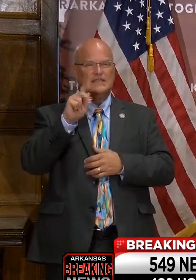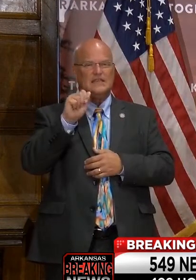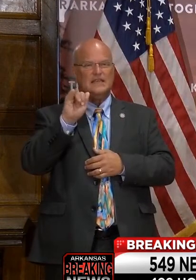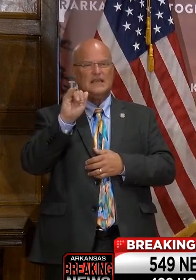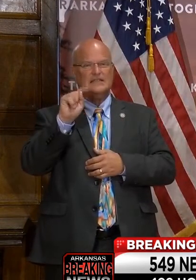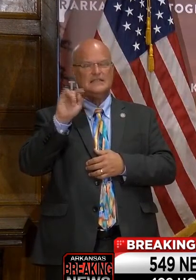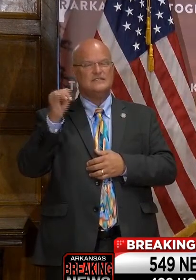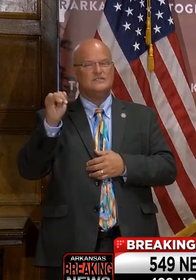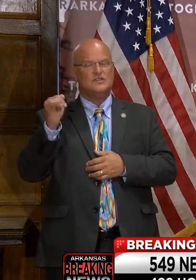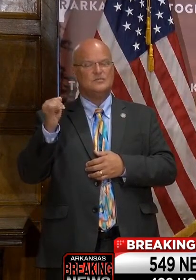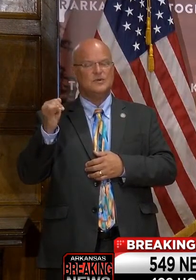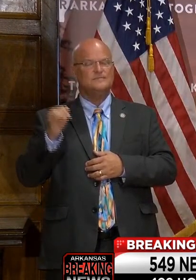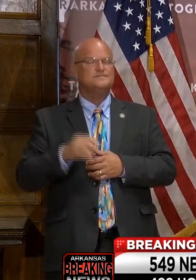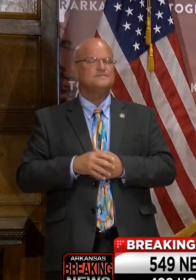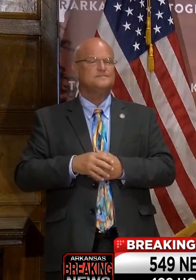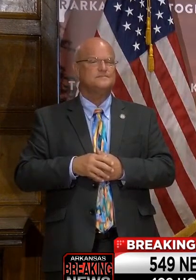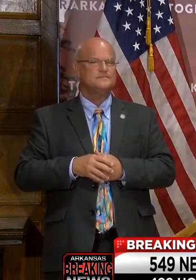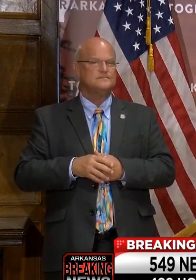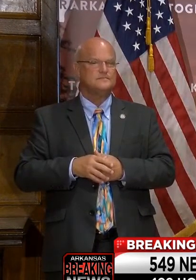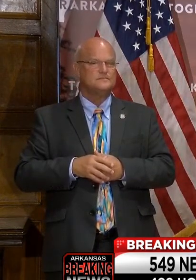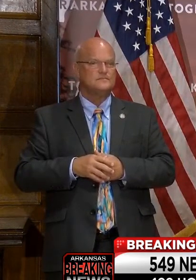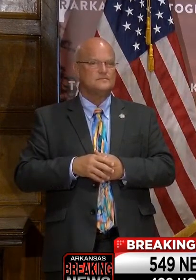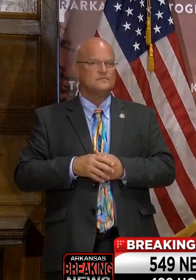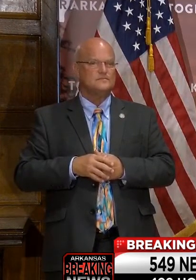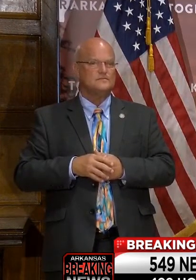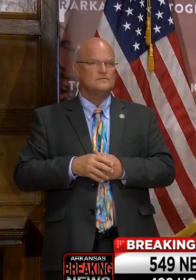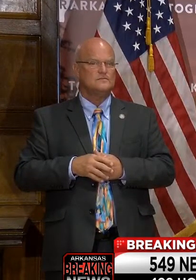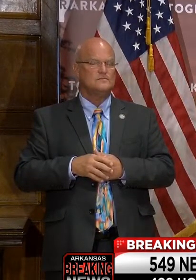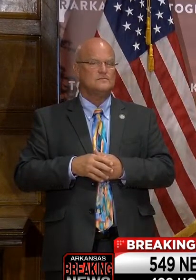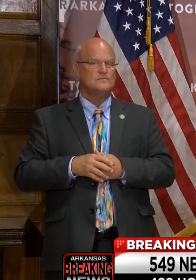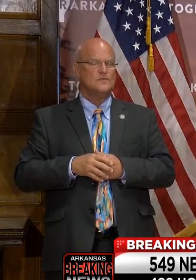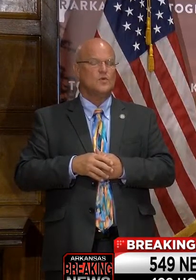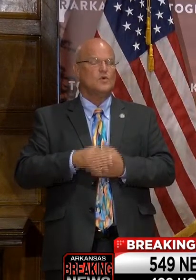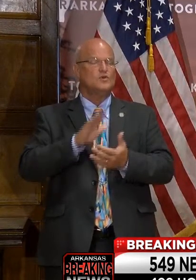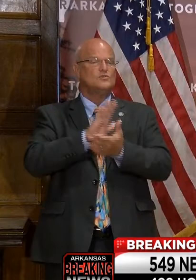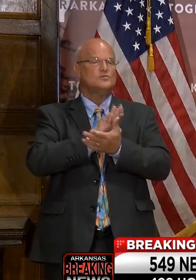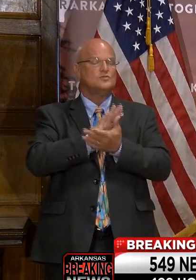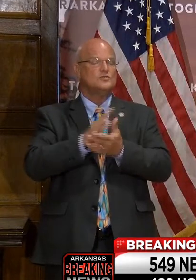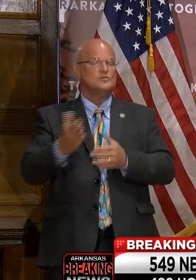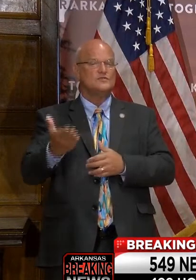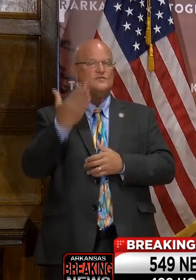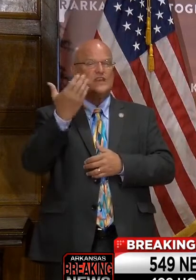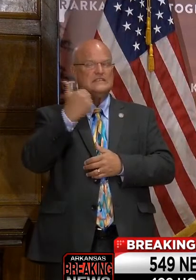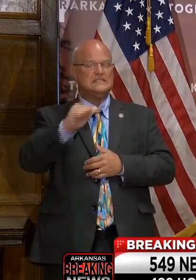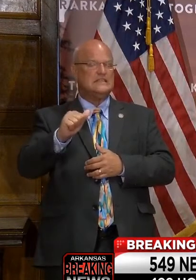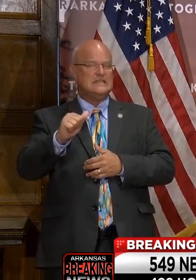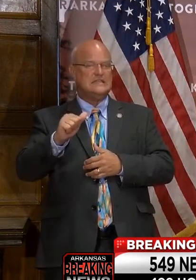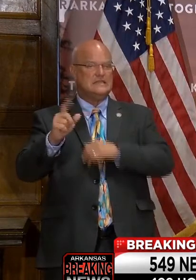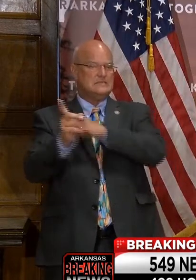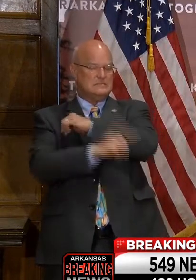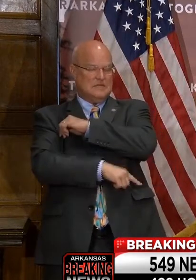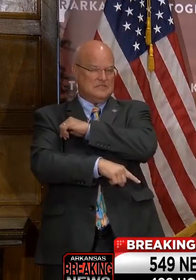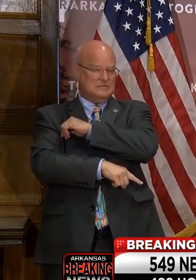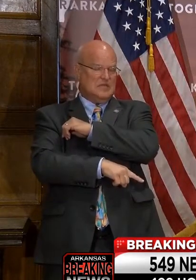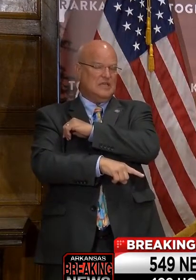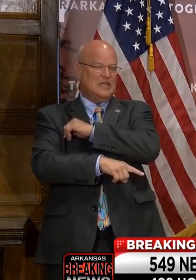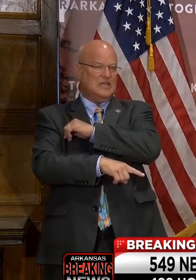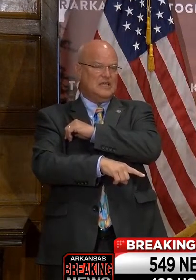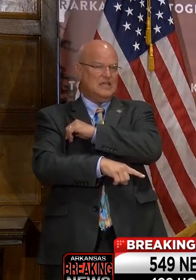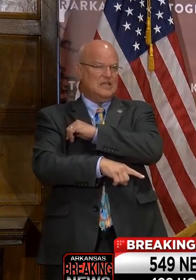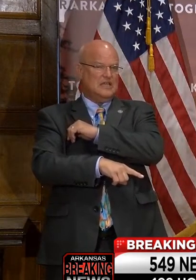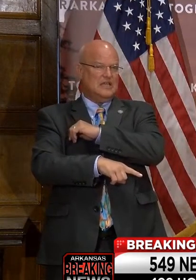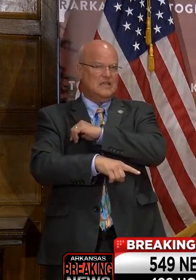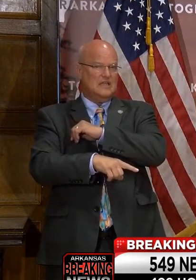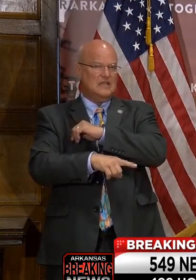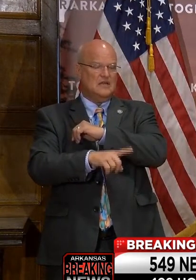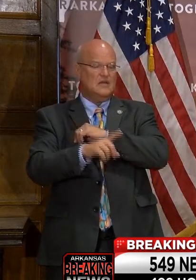Jonesboro. Are schools going to face any kind of repercussions if video or pictures